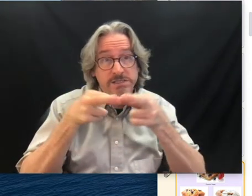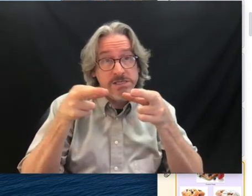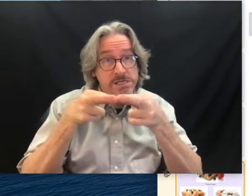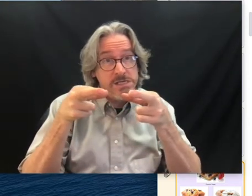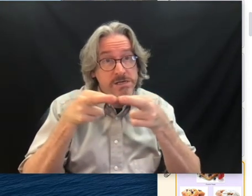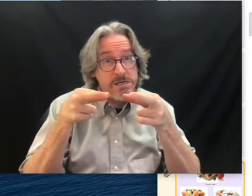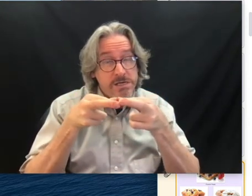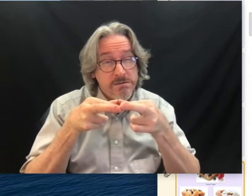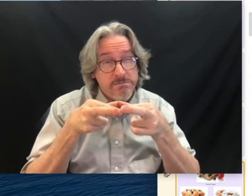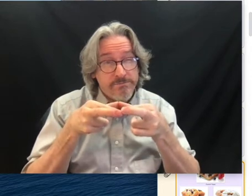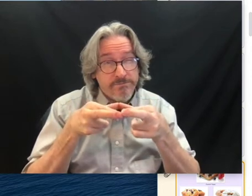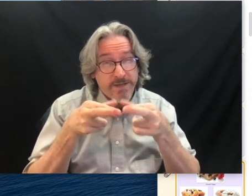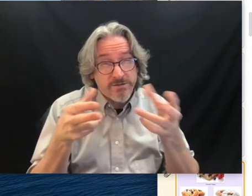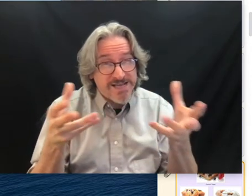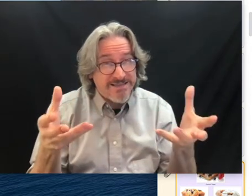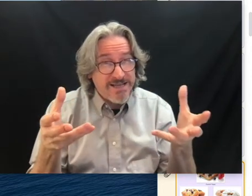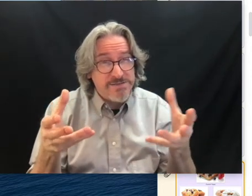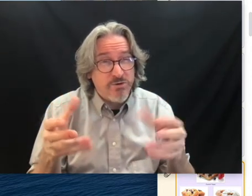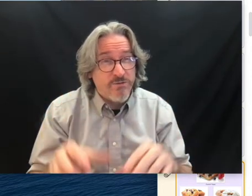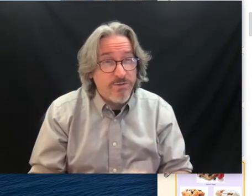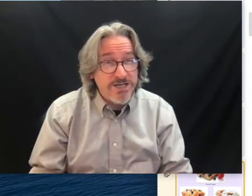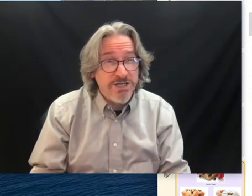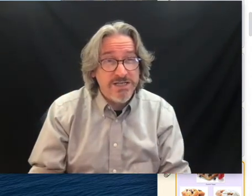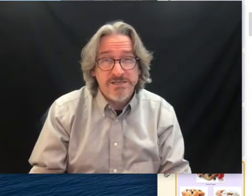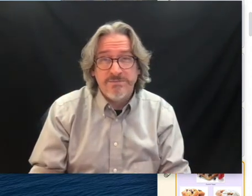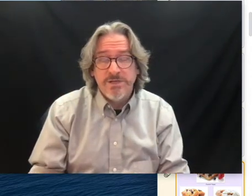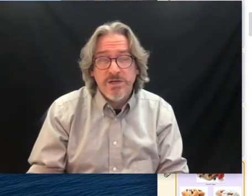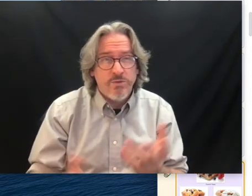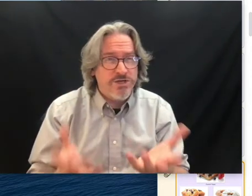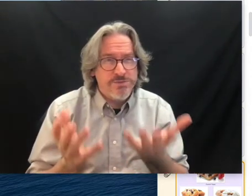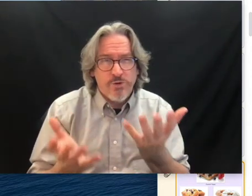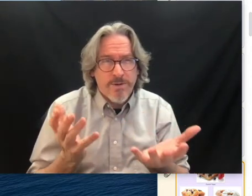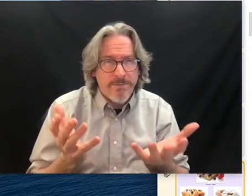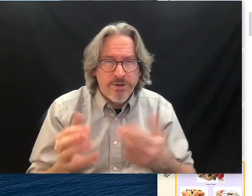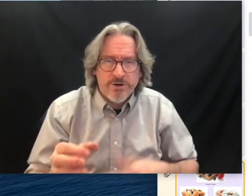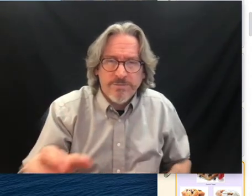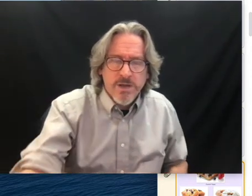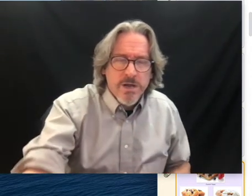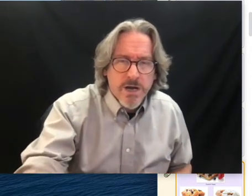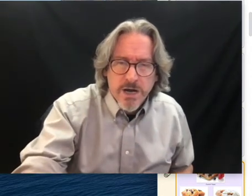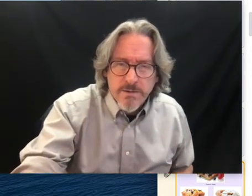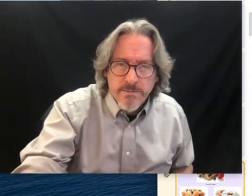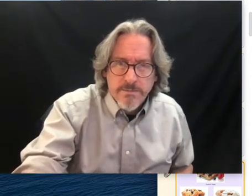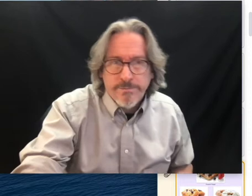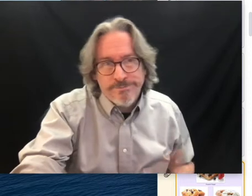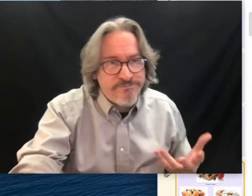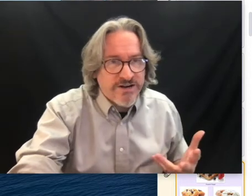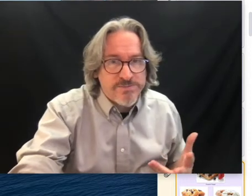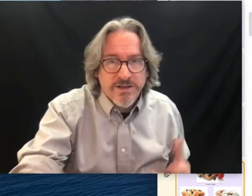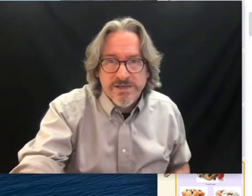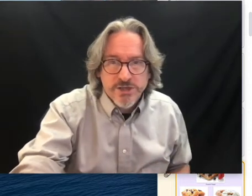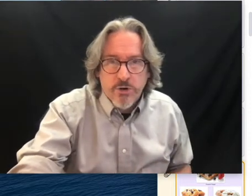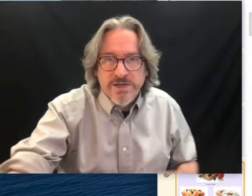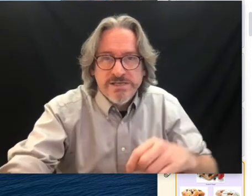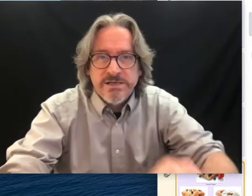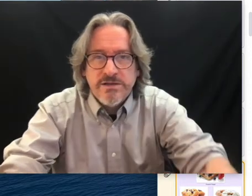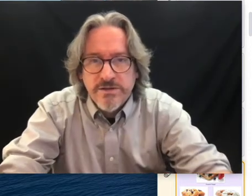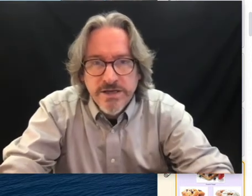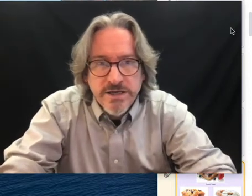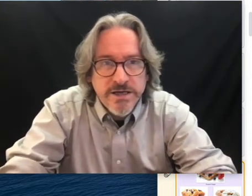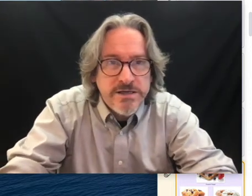donuts. Bagels. I think it's more of a regionalism, which is more popular. Fingerspelling is